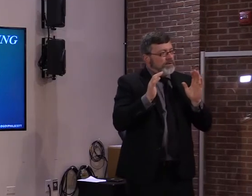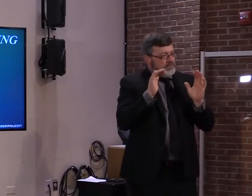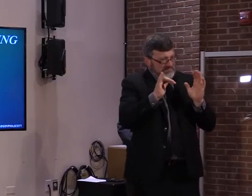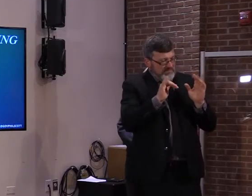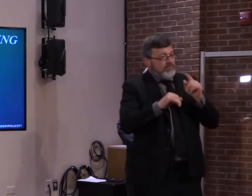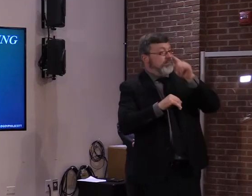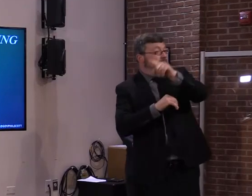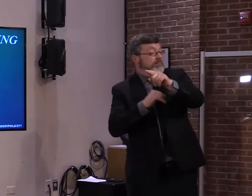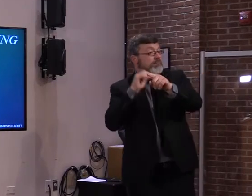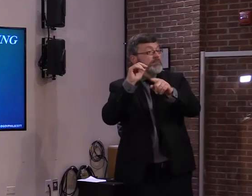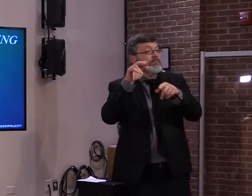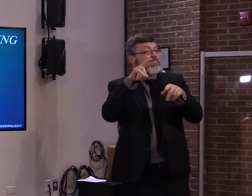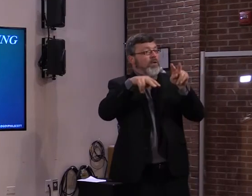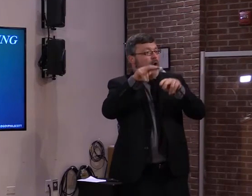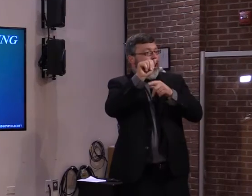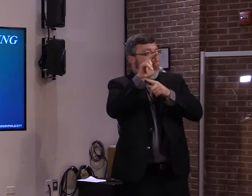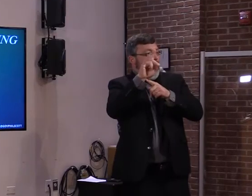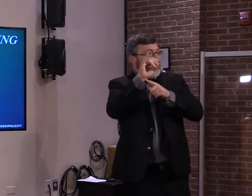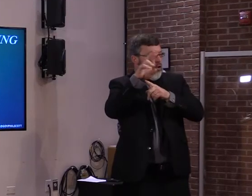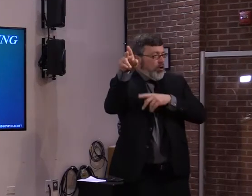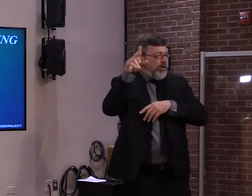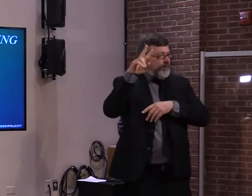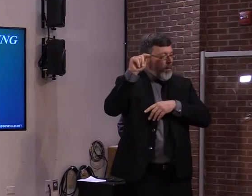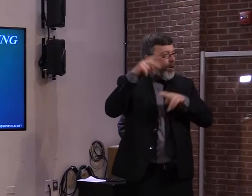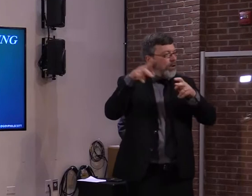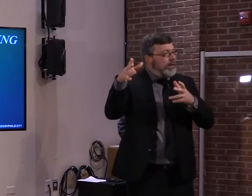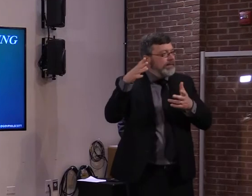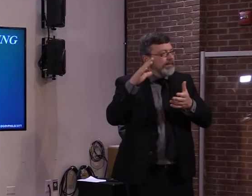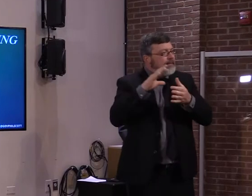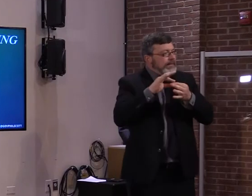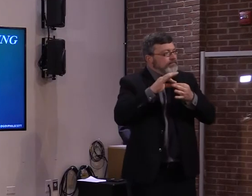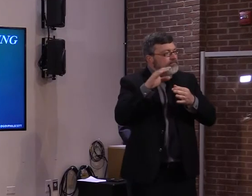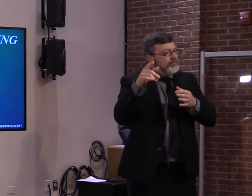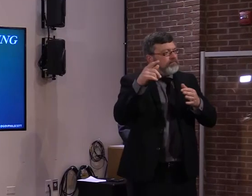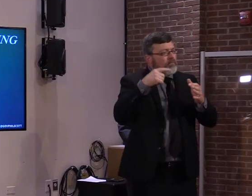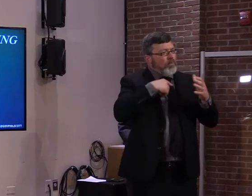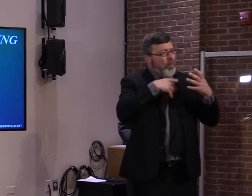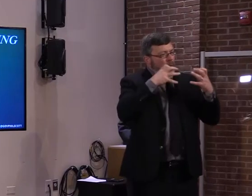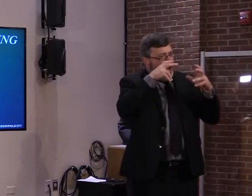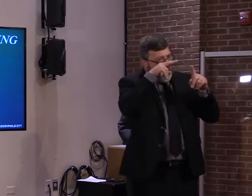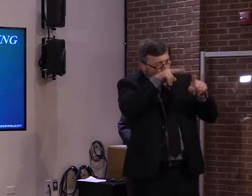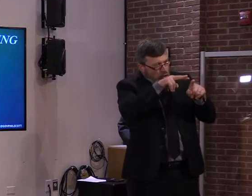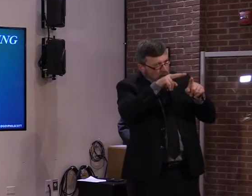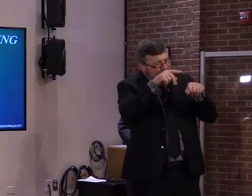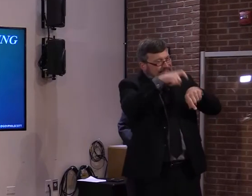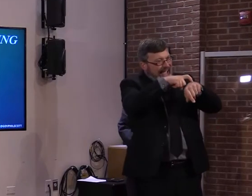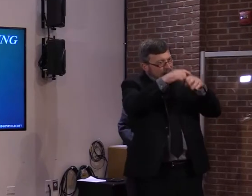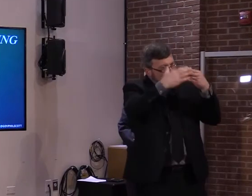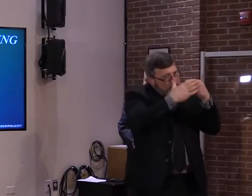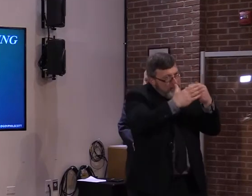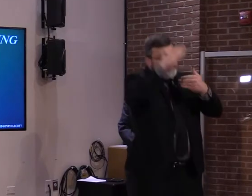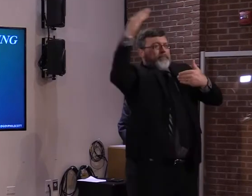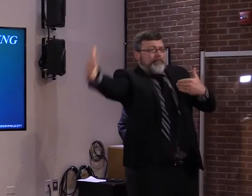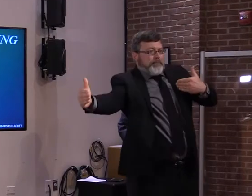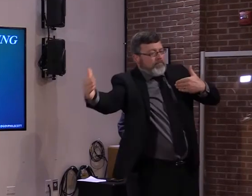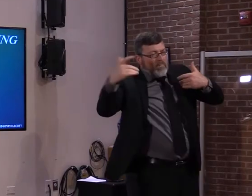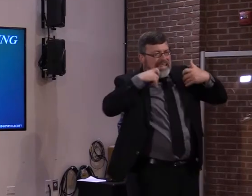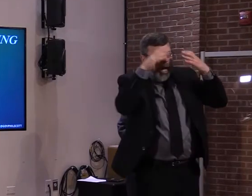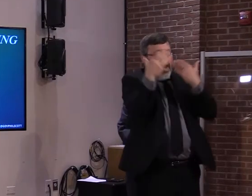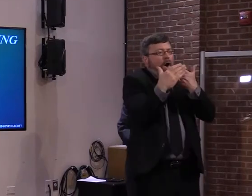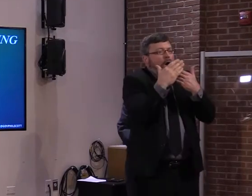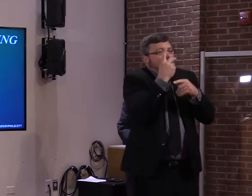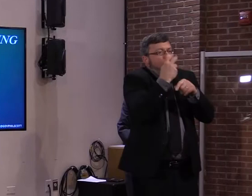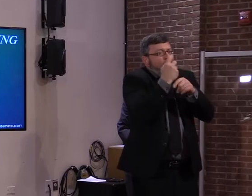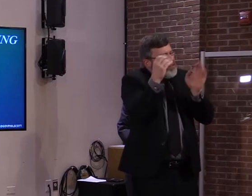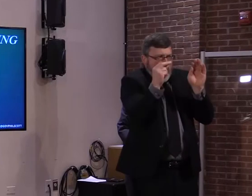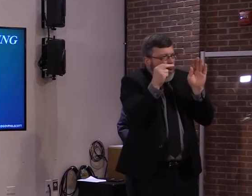look at the long term. Because prevention always gives the greatest benefit in the outlying years. So